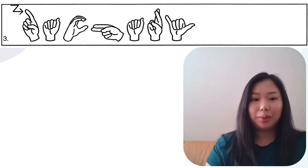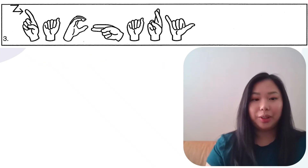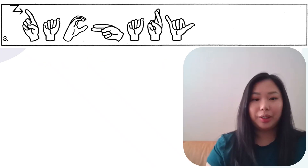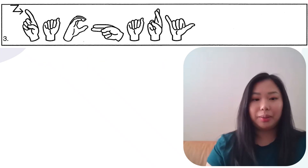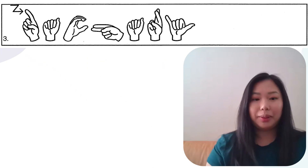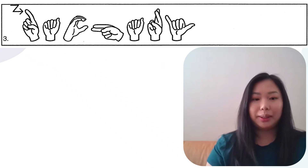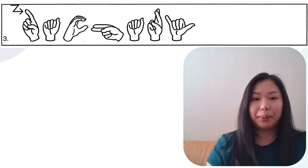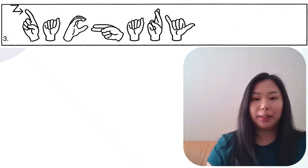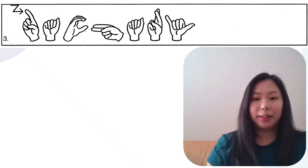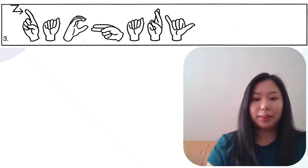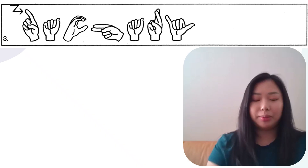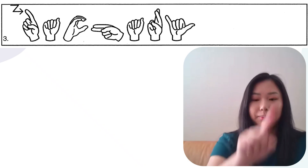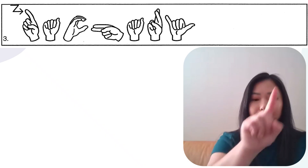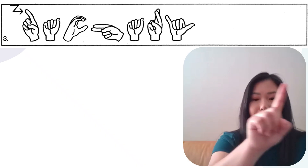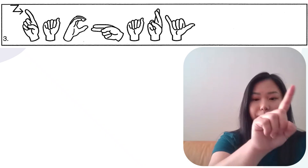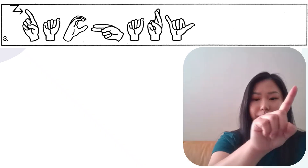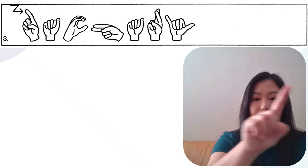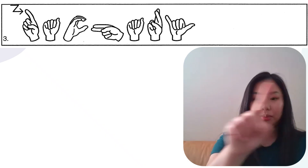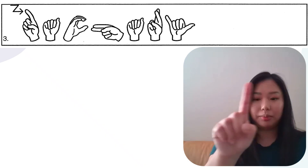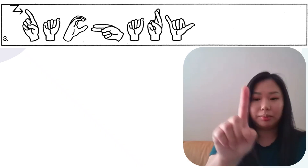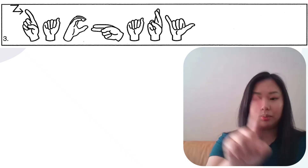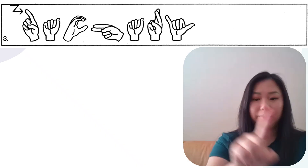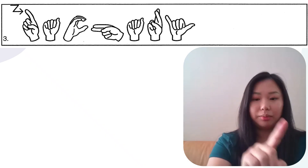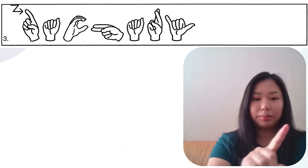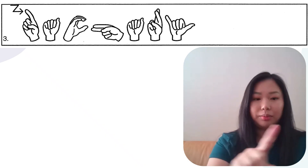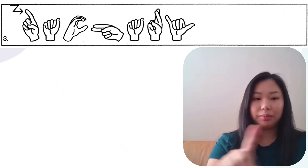What word am I spelling?